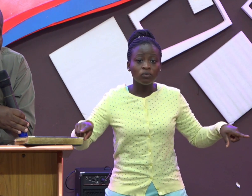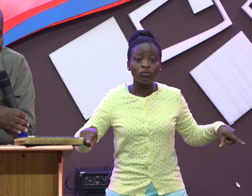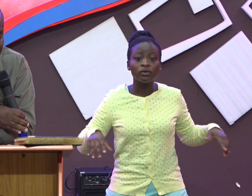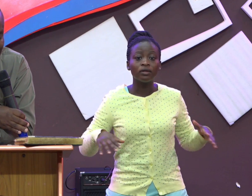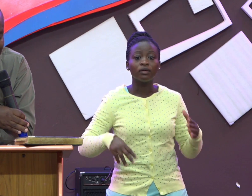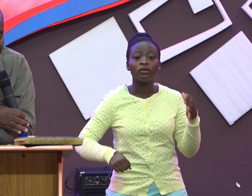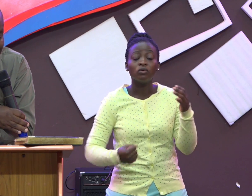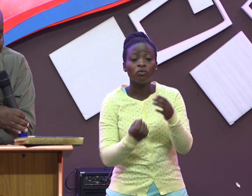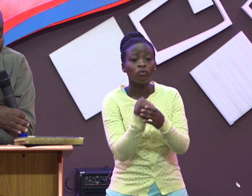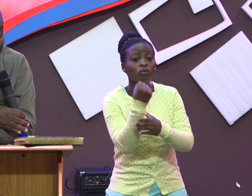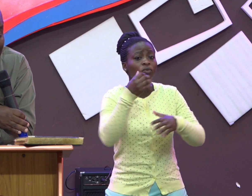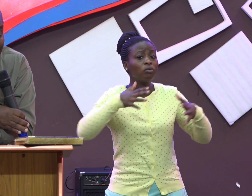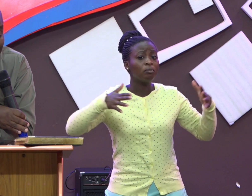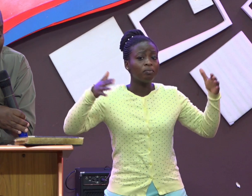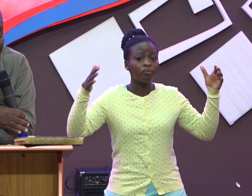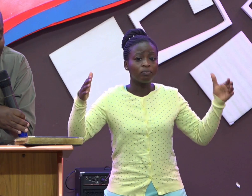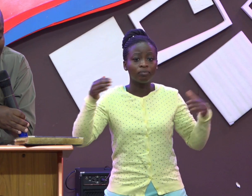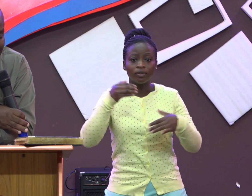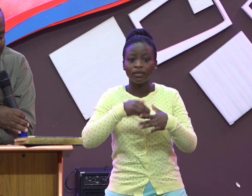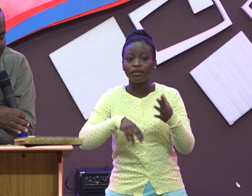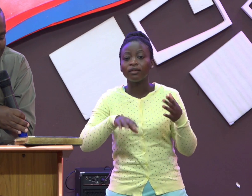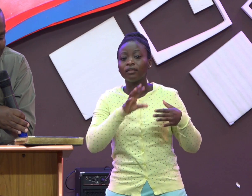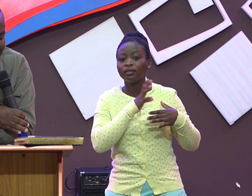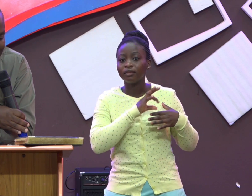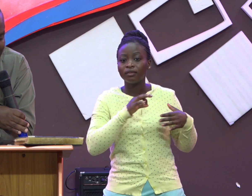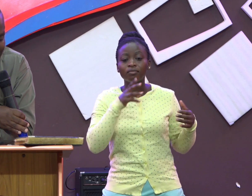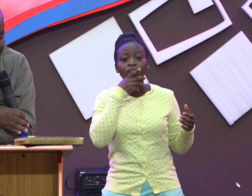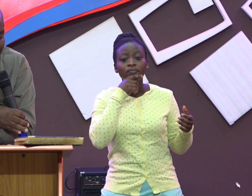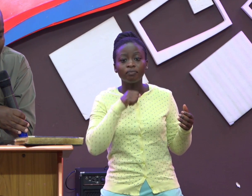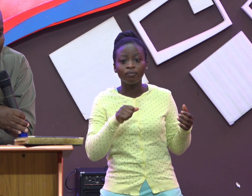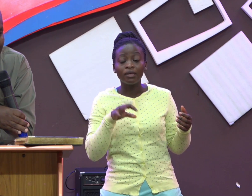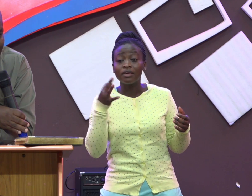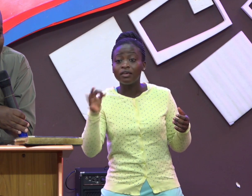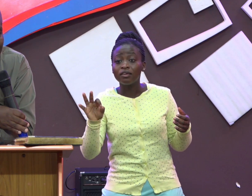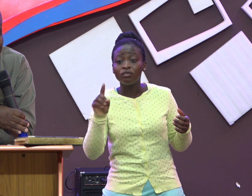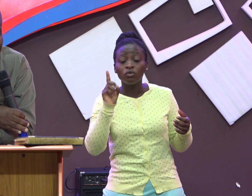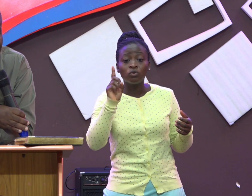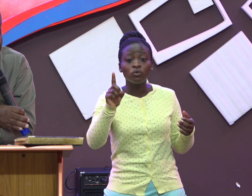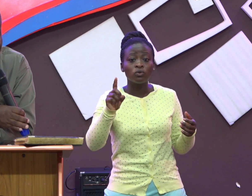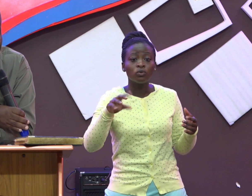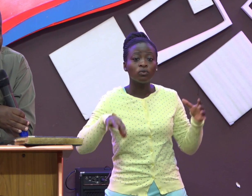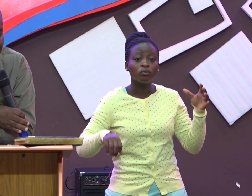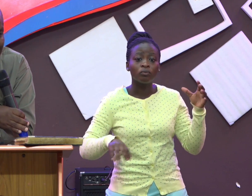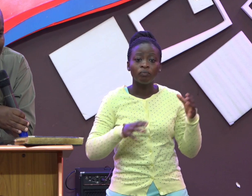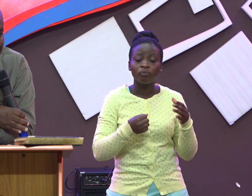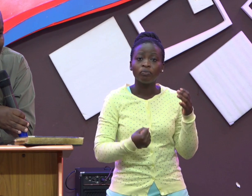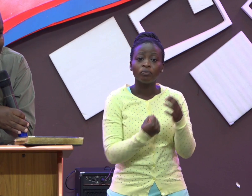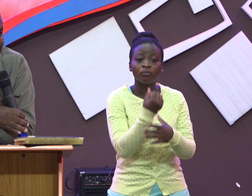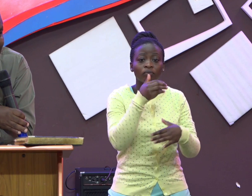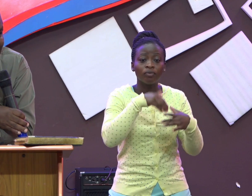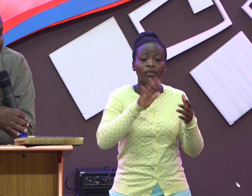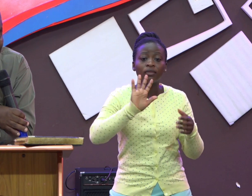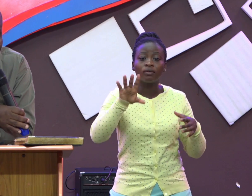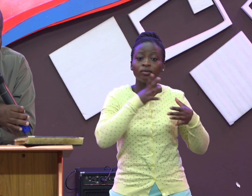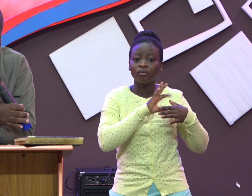so big in inside. Kugeja munda. When you grow bigger inside. Checho kudamu eri ebizibu byense. That's the answer to the